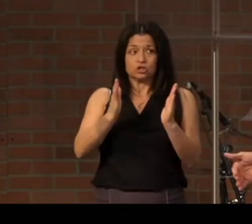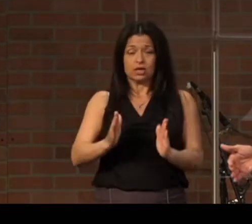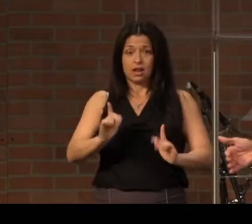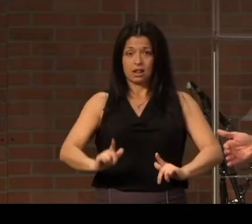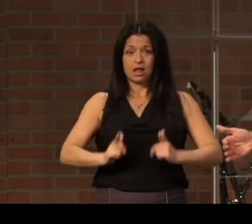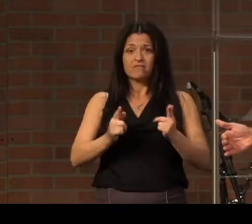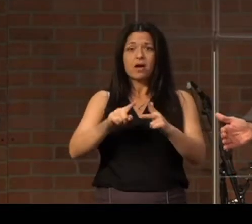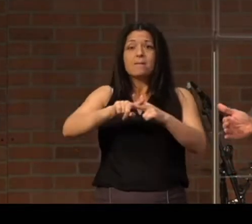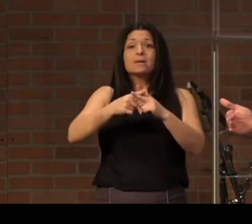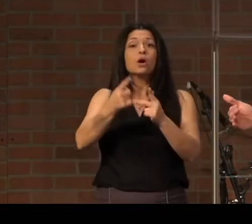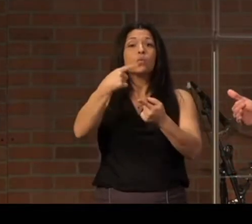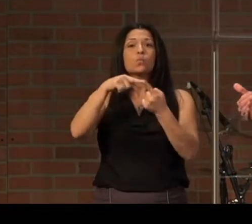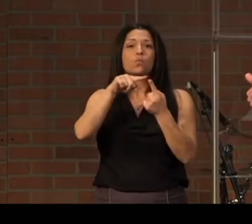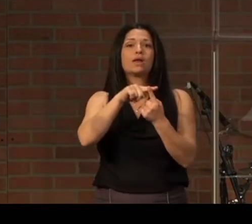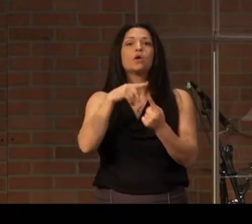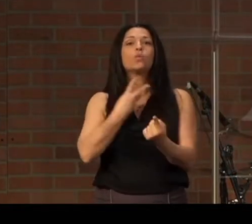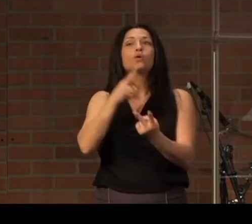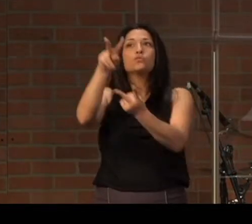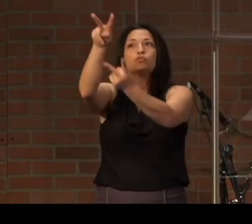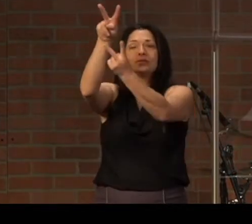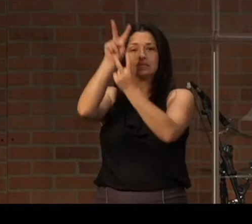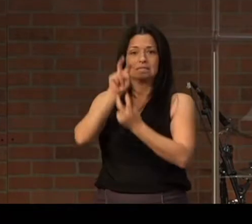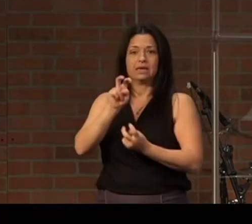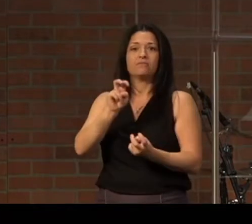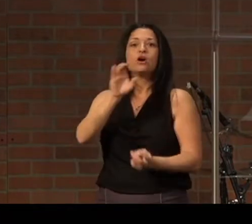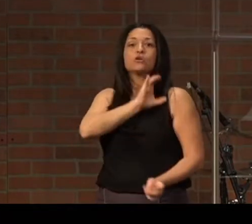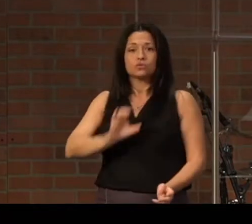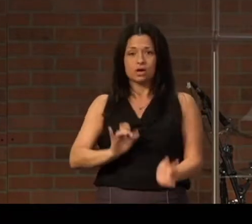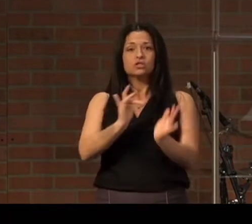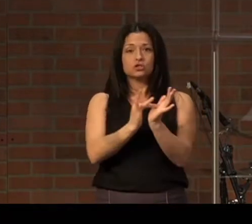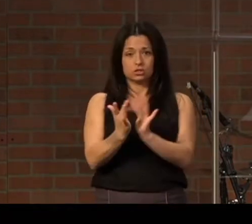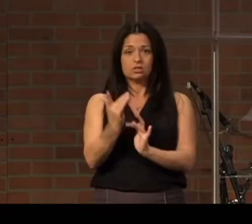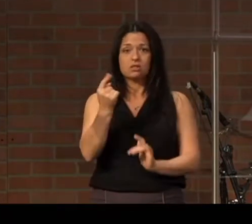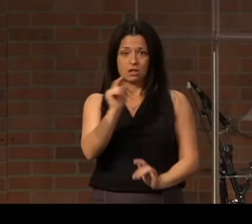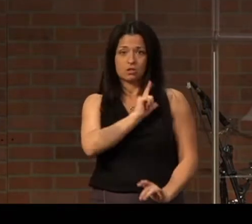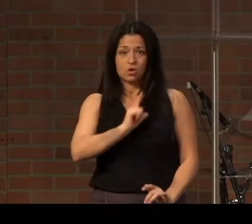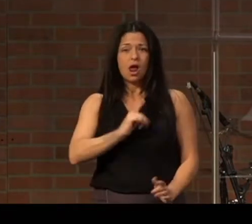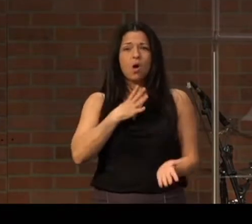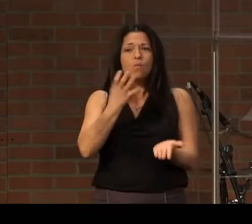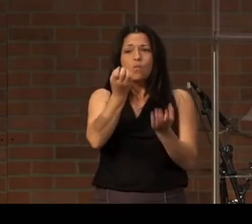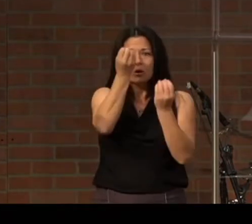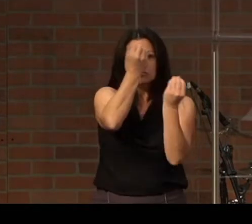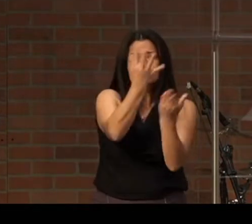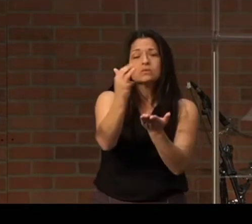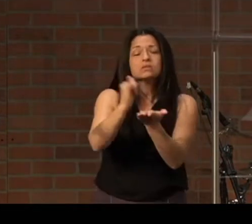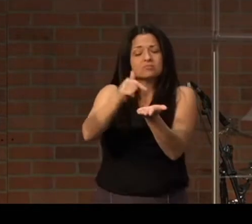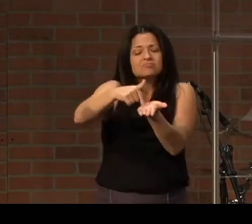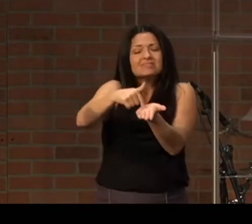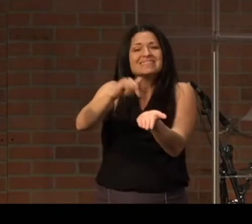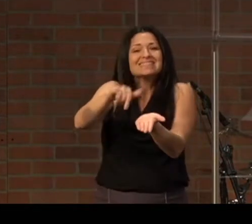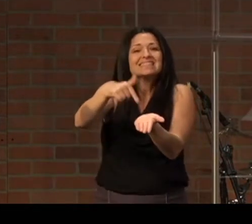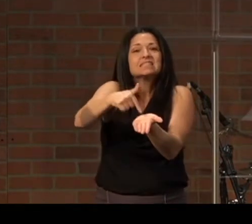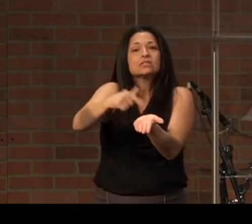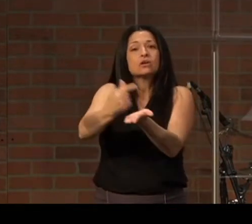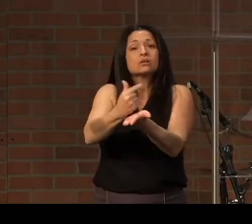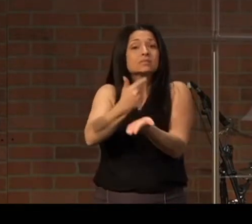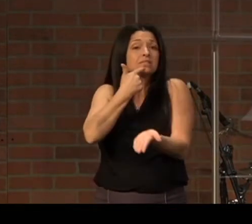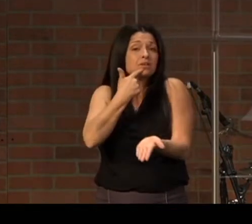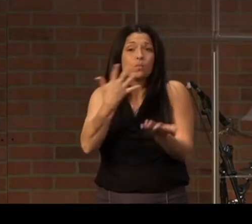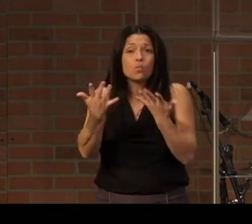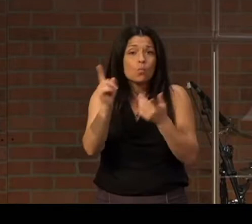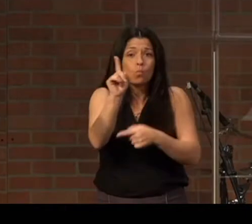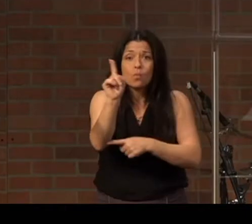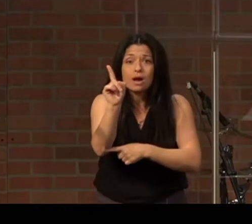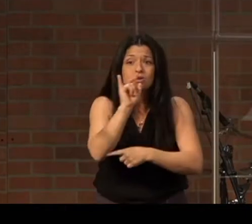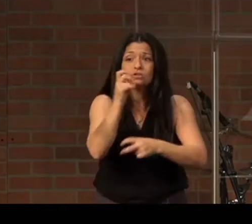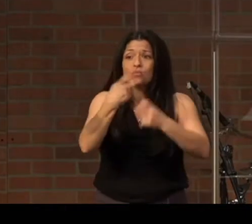when we receive Christ Jesus the Lord. So I want you to know, there's the gospel. The gospel says the problem is inside of